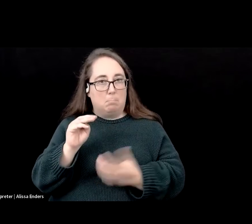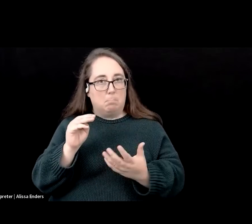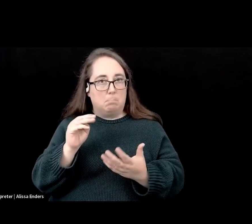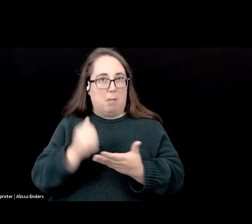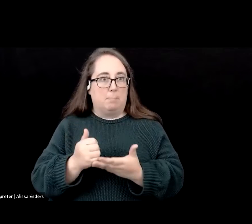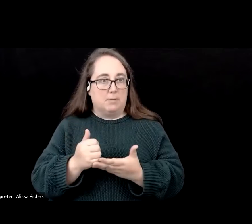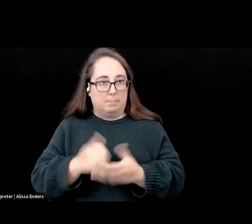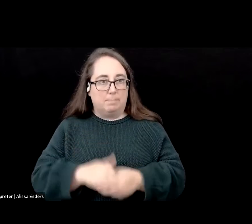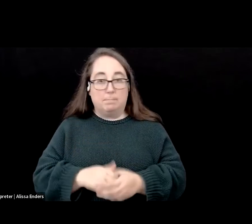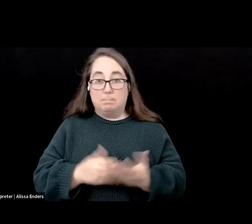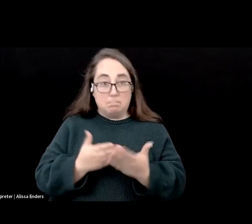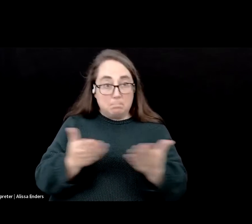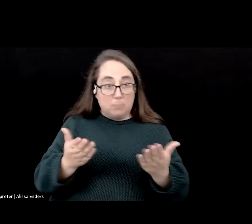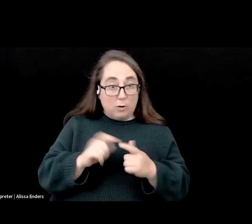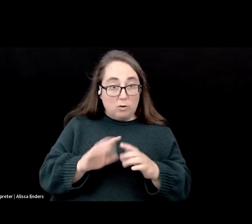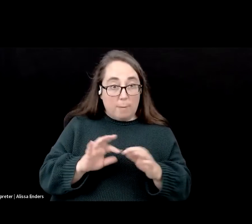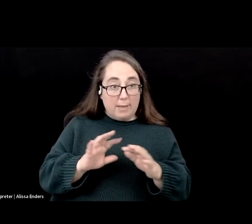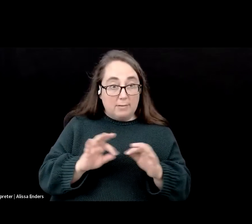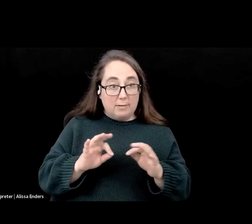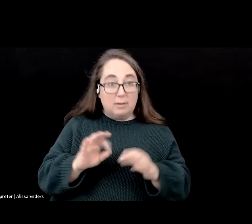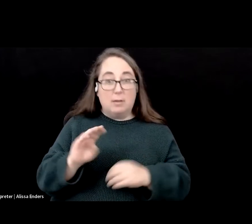Wants to comment on that? Mike?